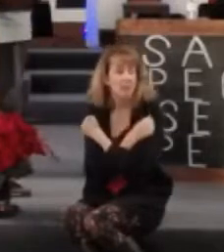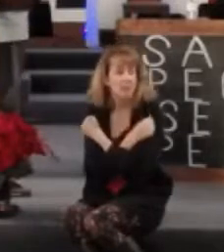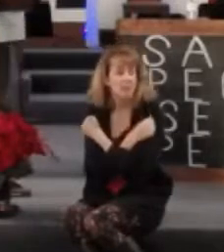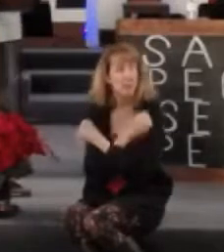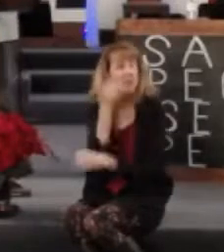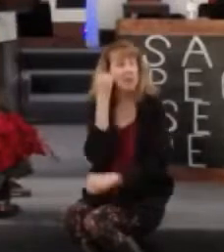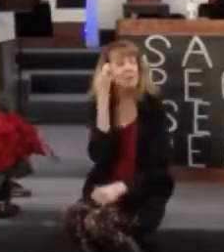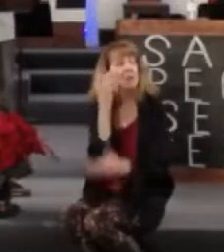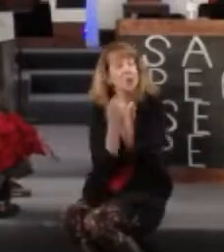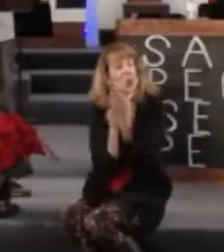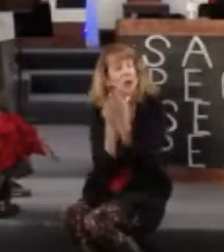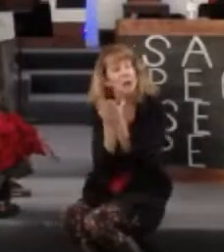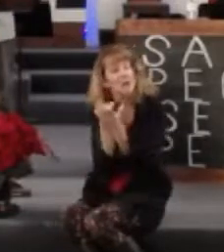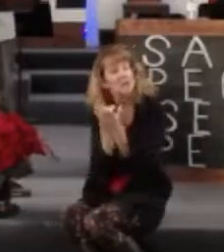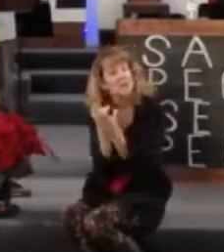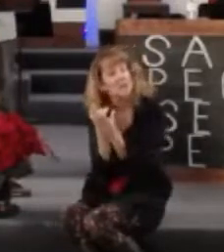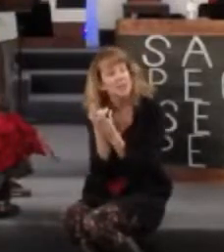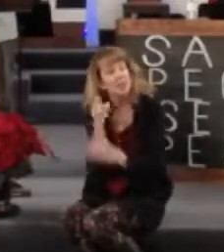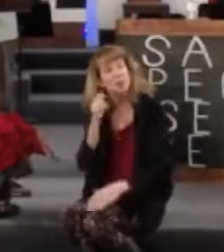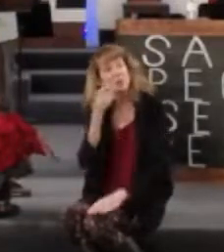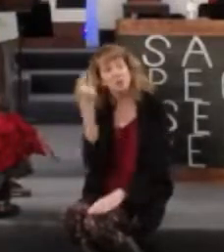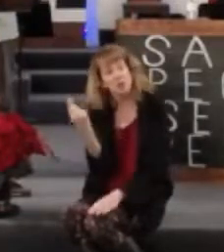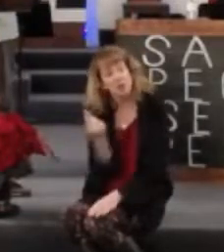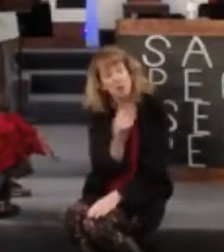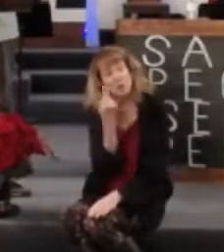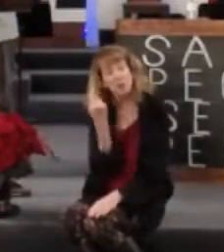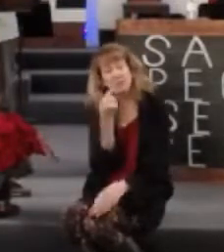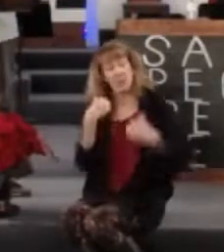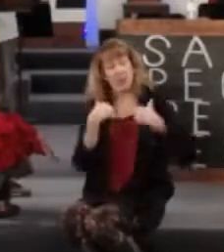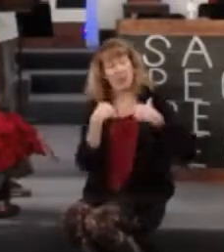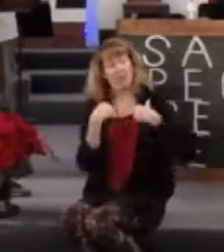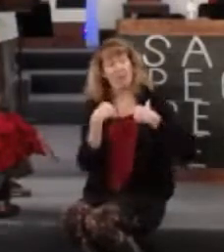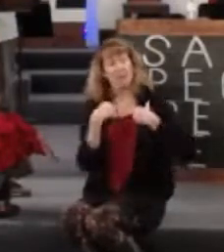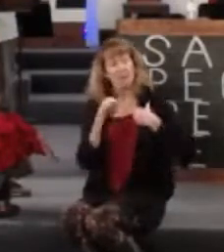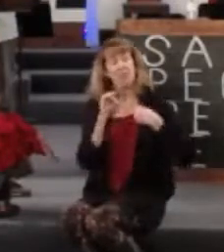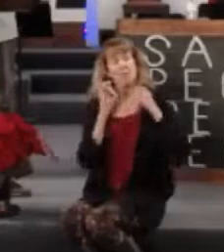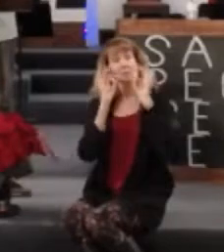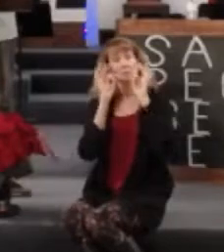we have all these qualities, but some of the qualities are better than others.